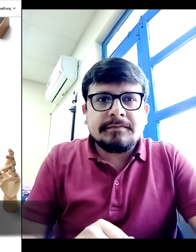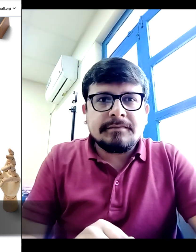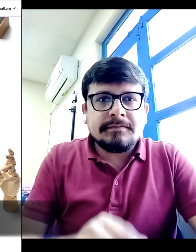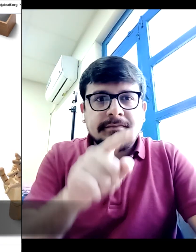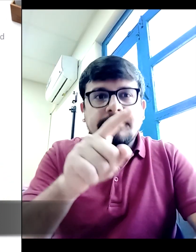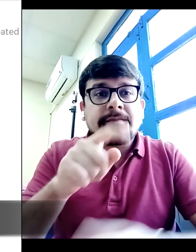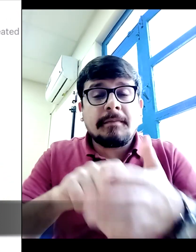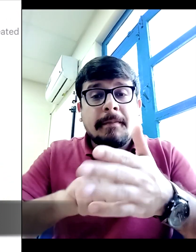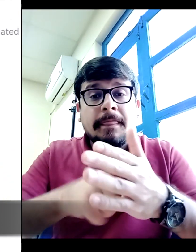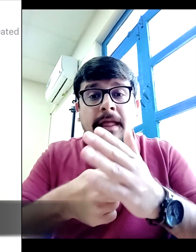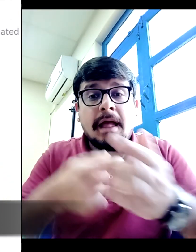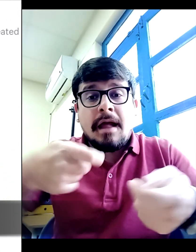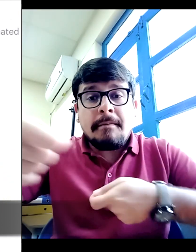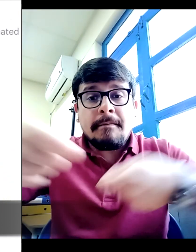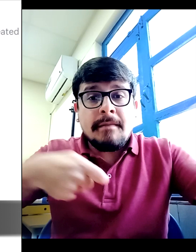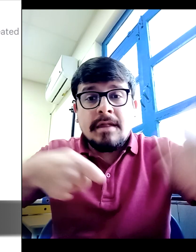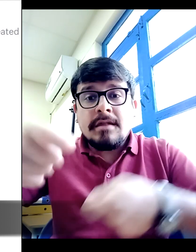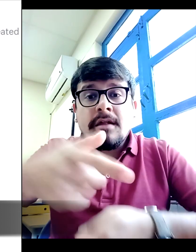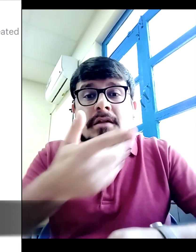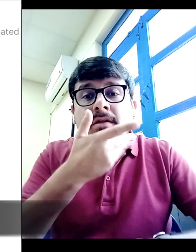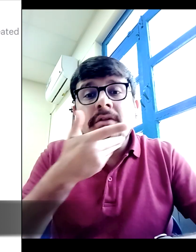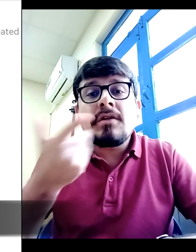I will give a business name.